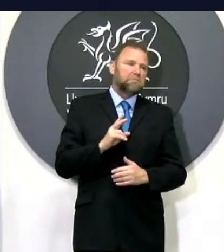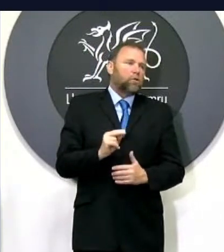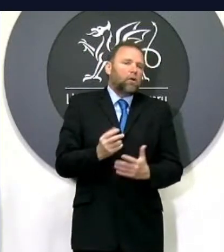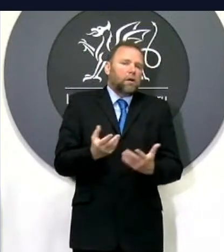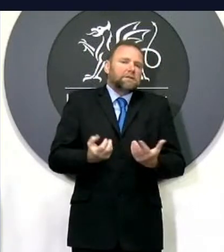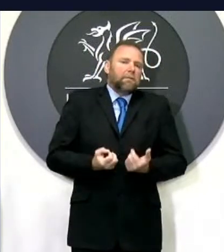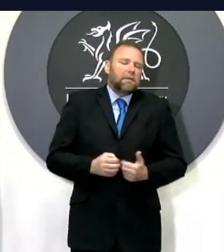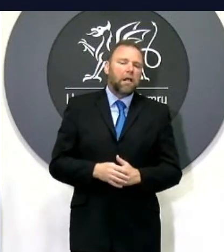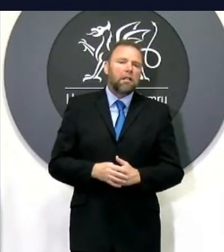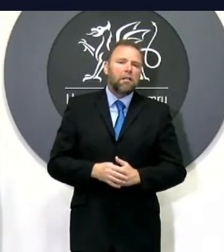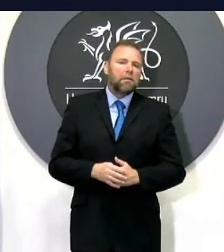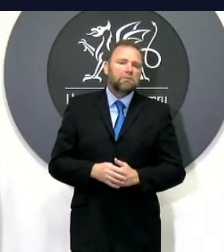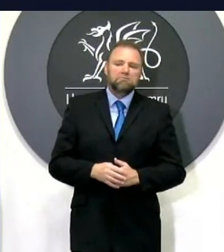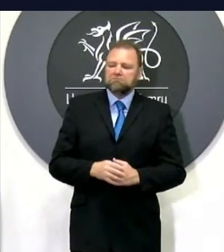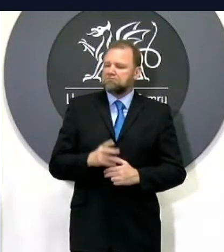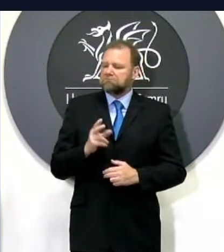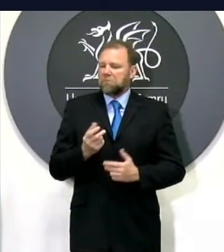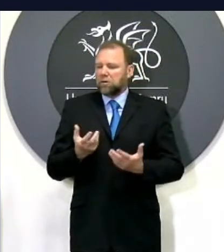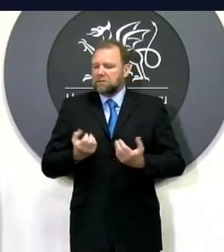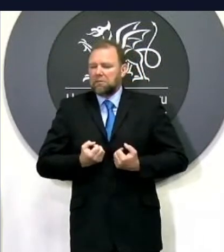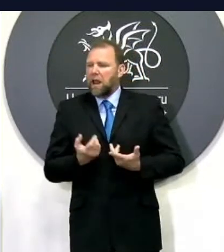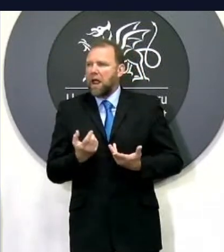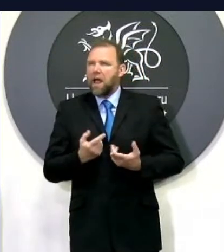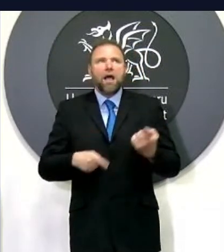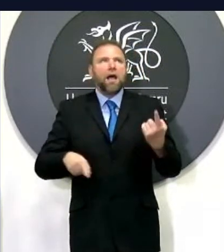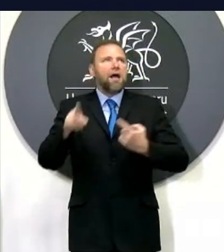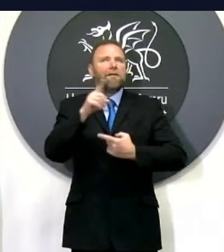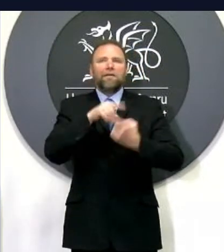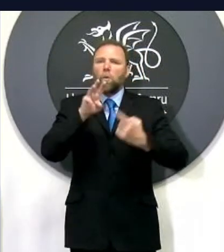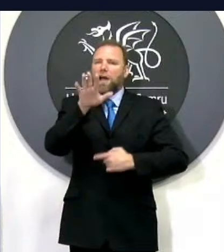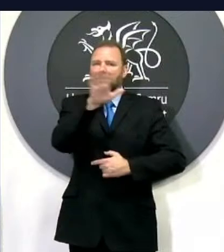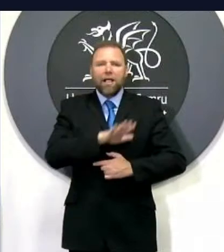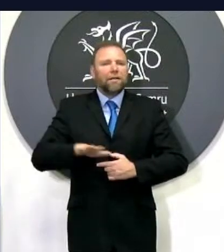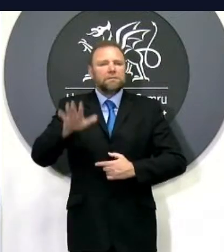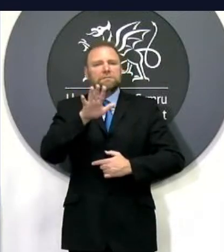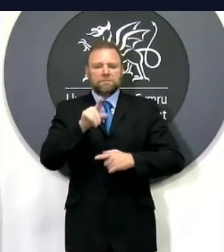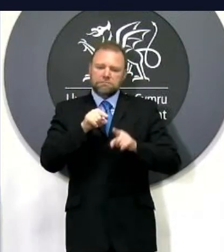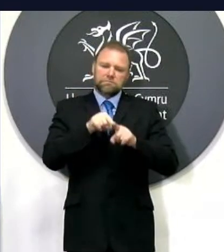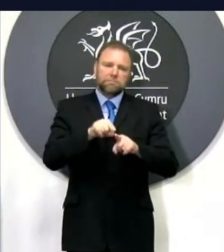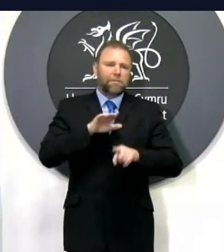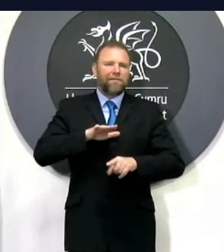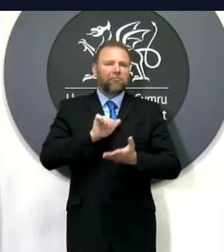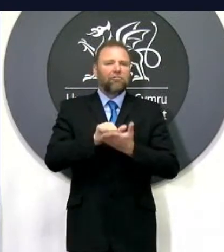to everybody else in Wales who goes on doing the right thing.